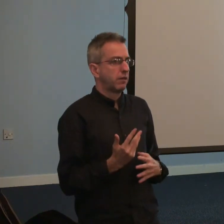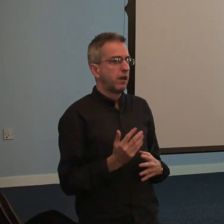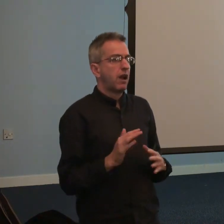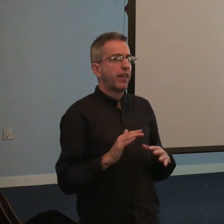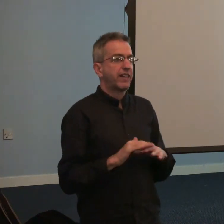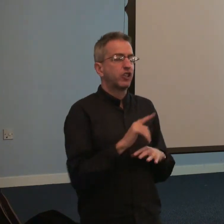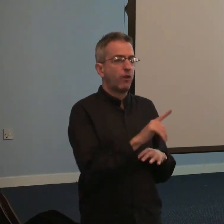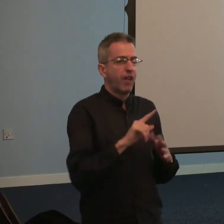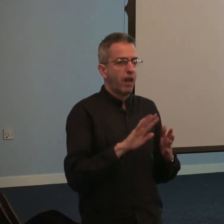intersectionality.